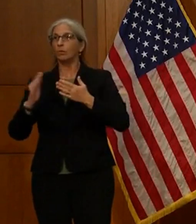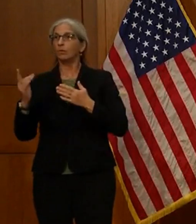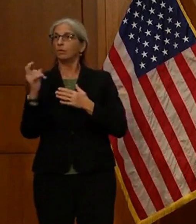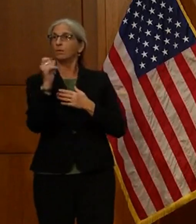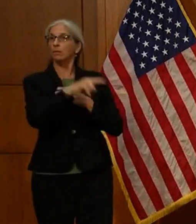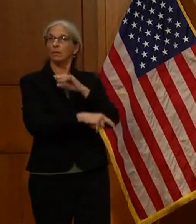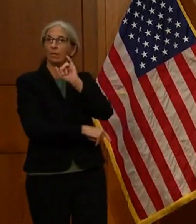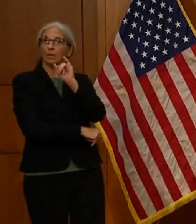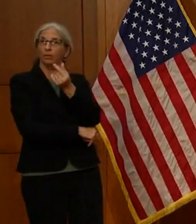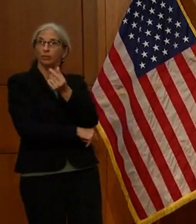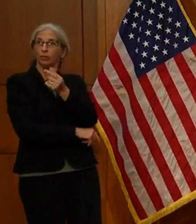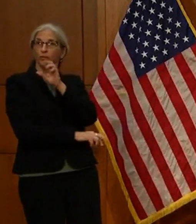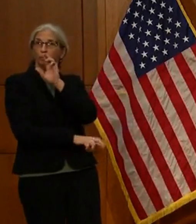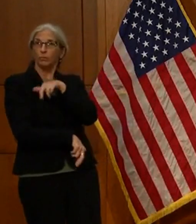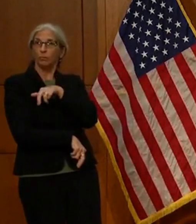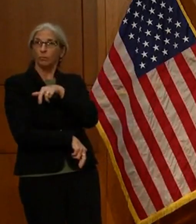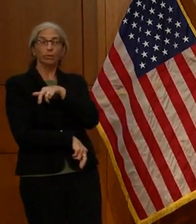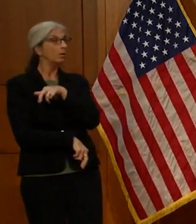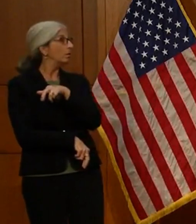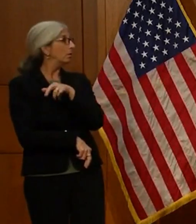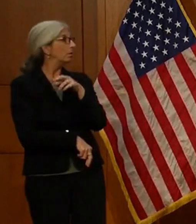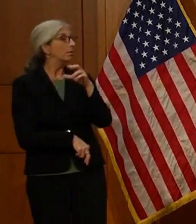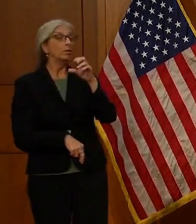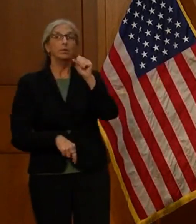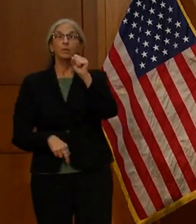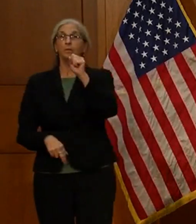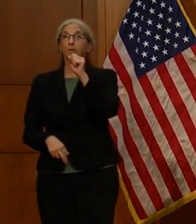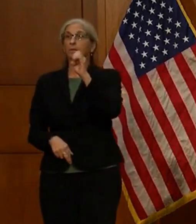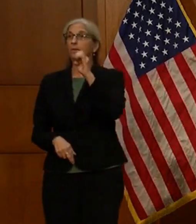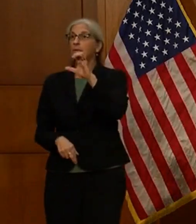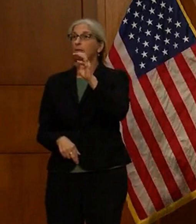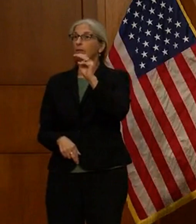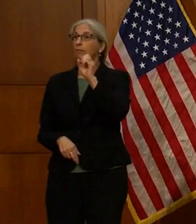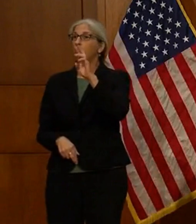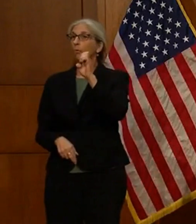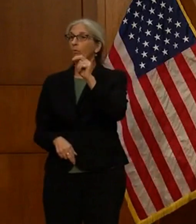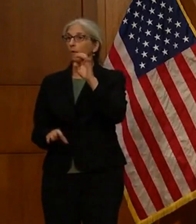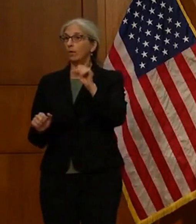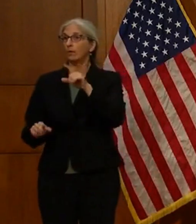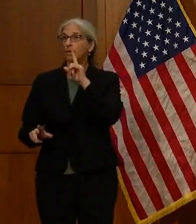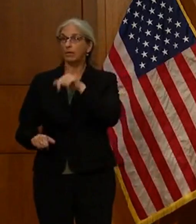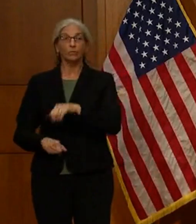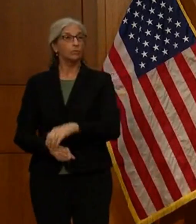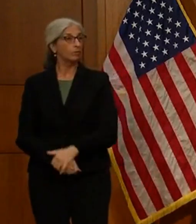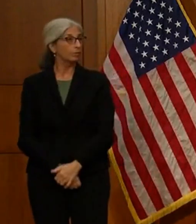General, and the report? I'll let Secretary Moran handle that. Thank you, Secretary.